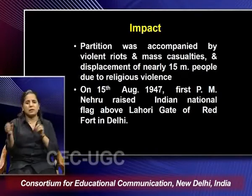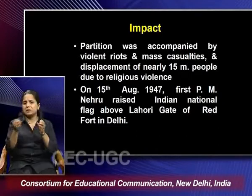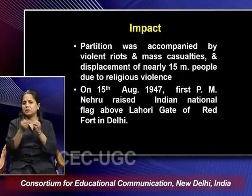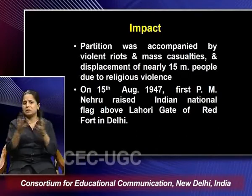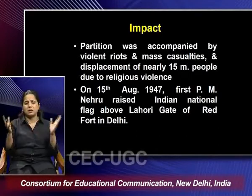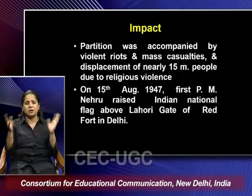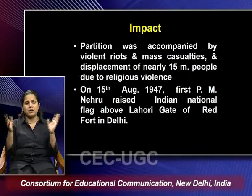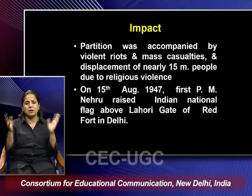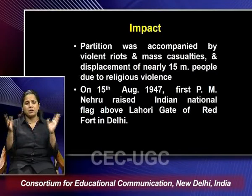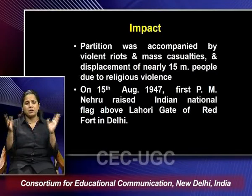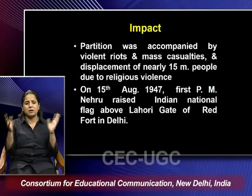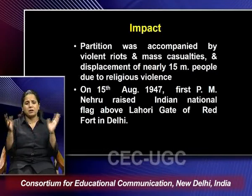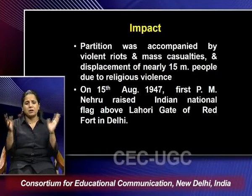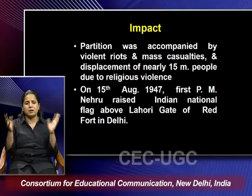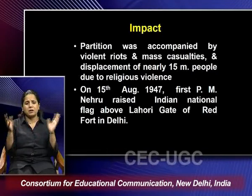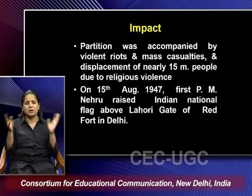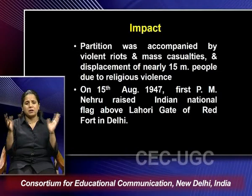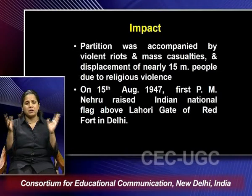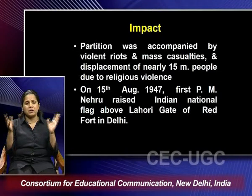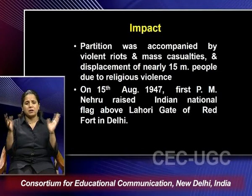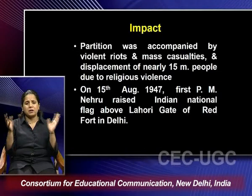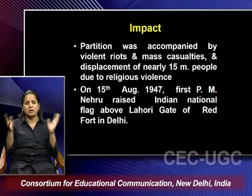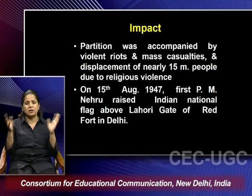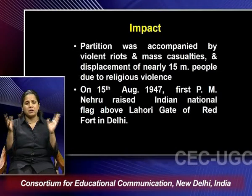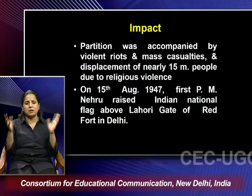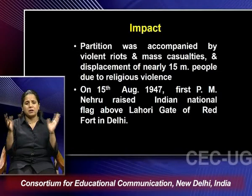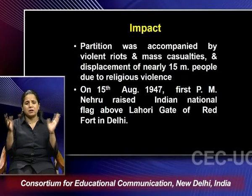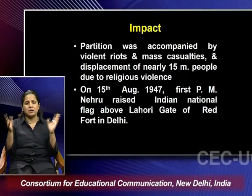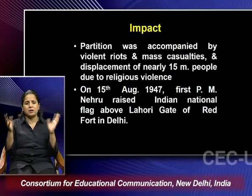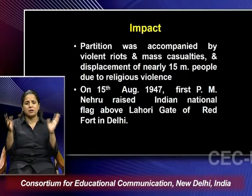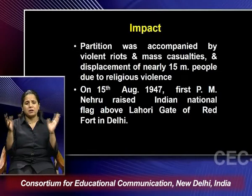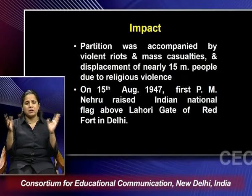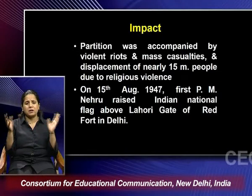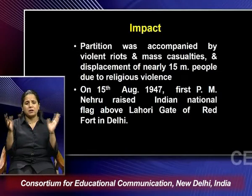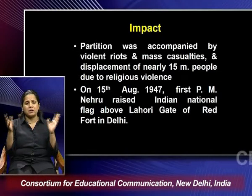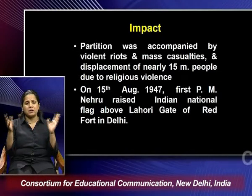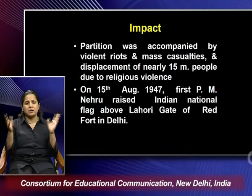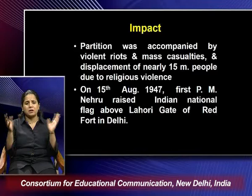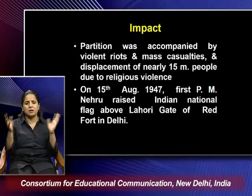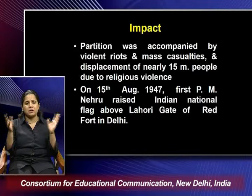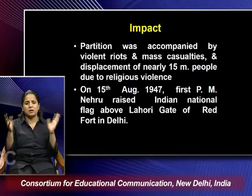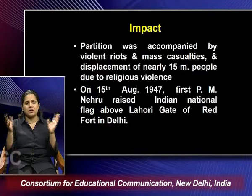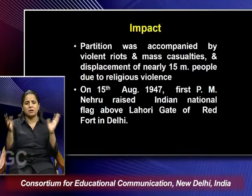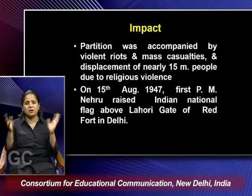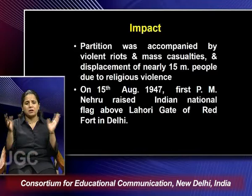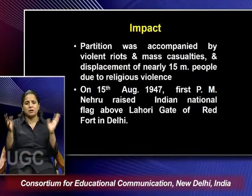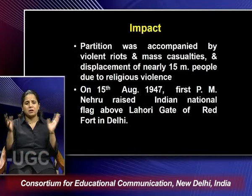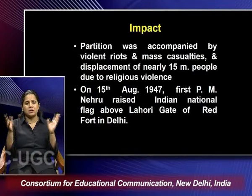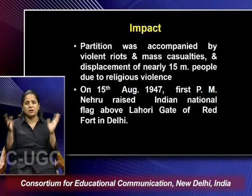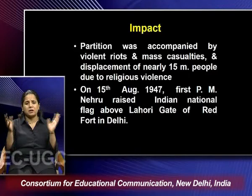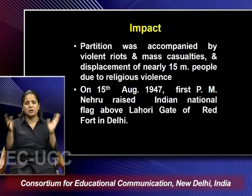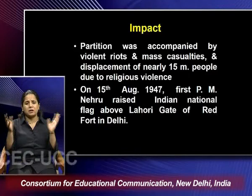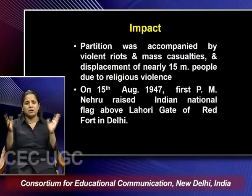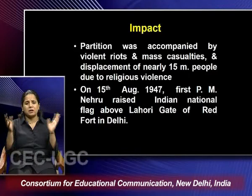And when on 15th August 1947 Nehru raised the Indian